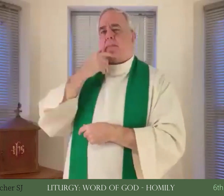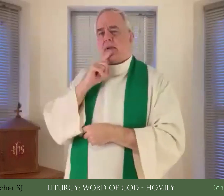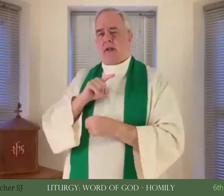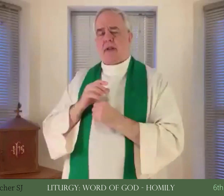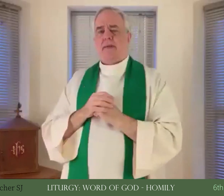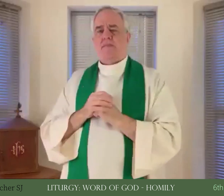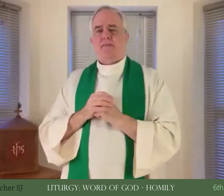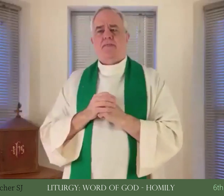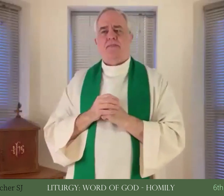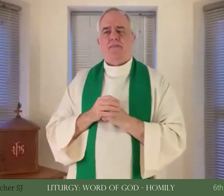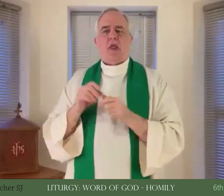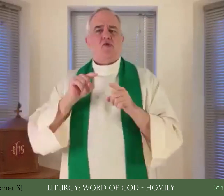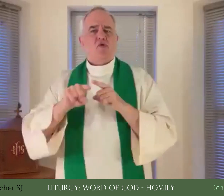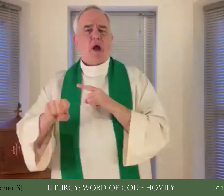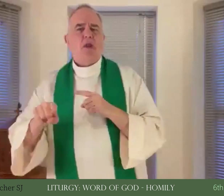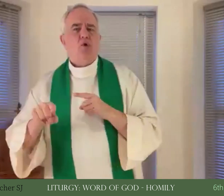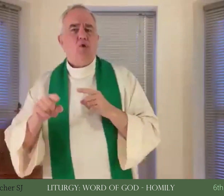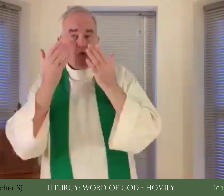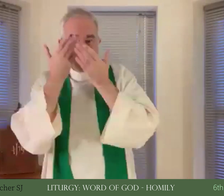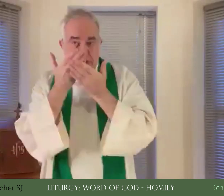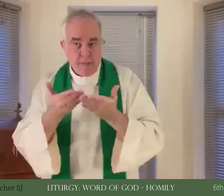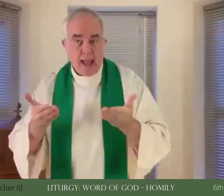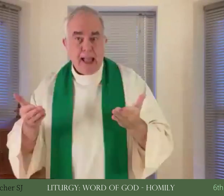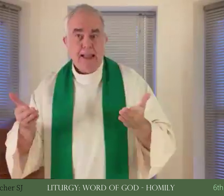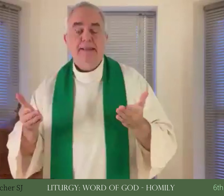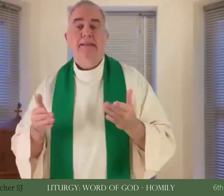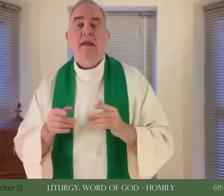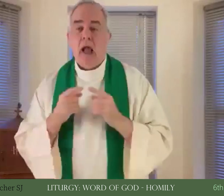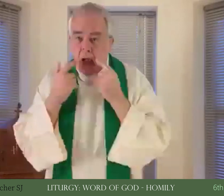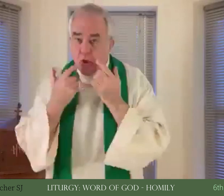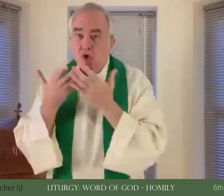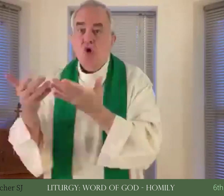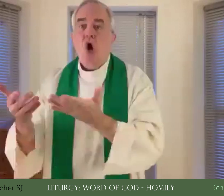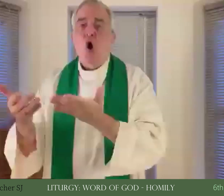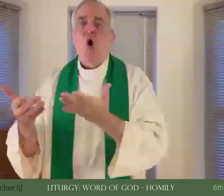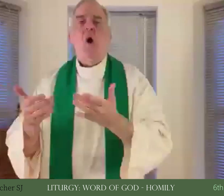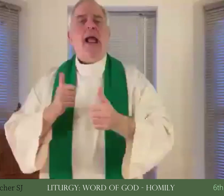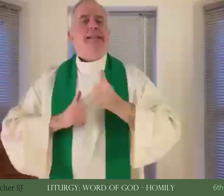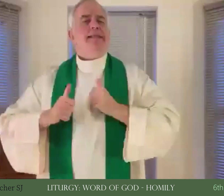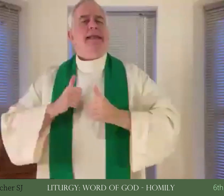people, try to retouch and show